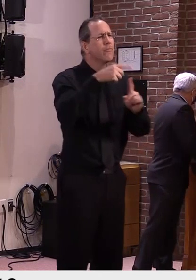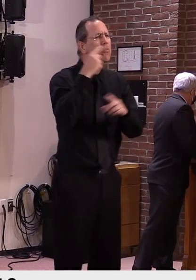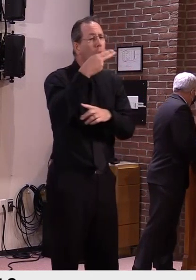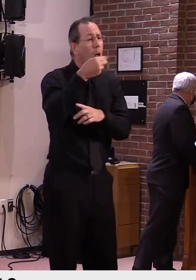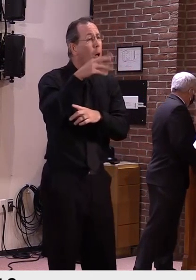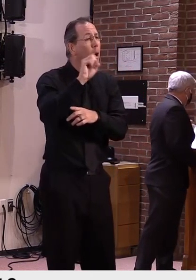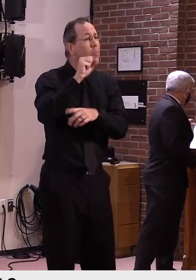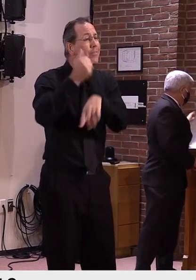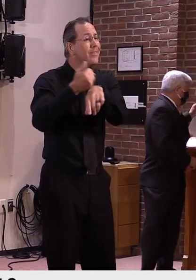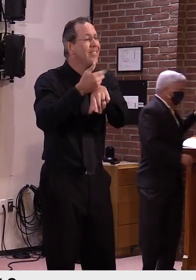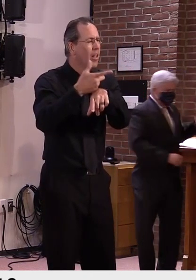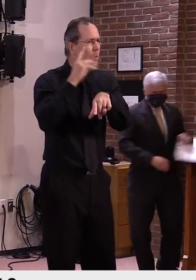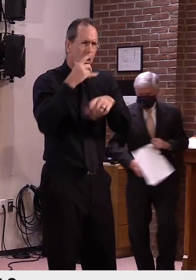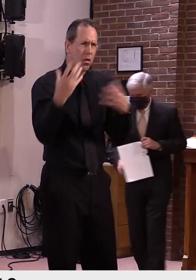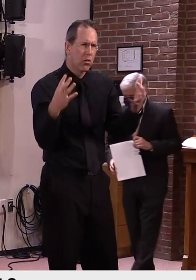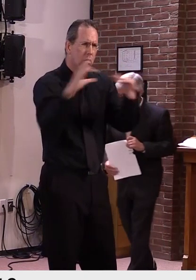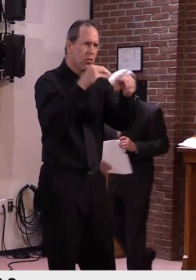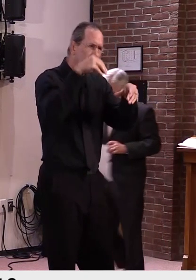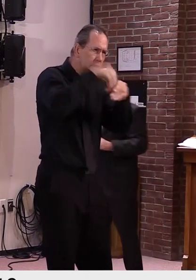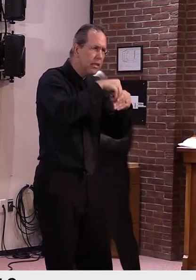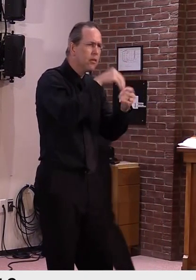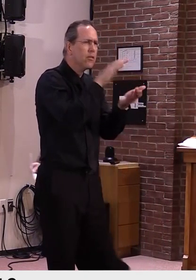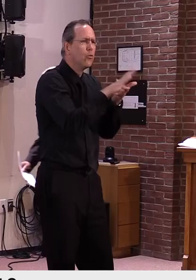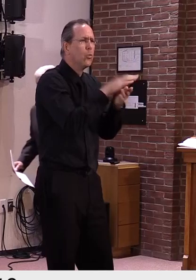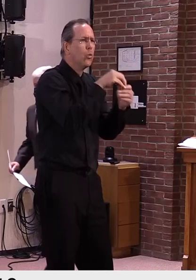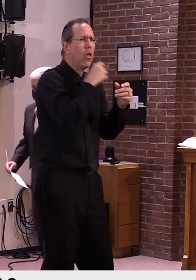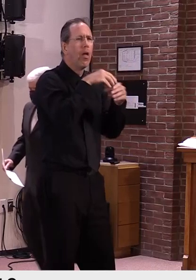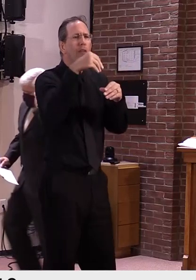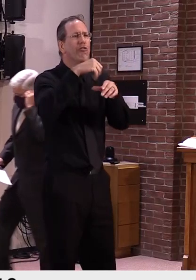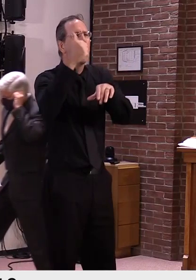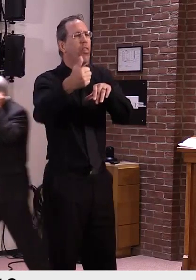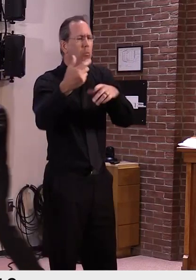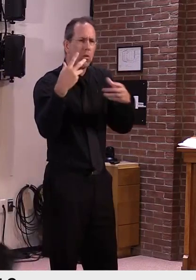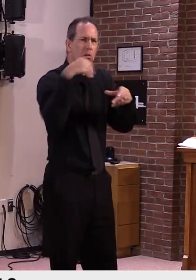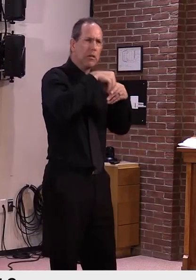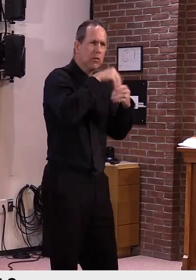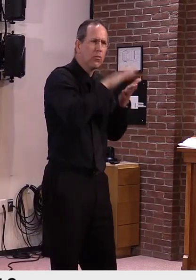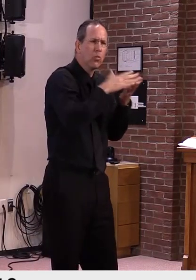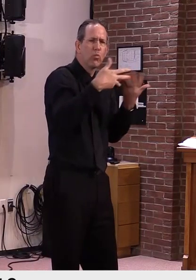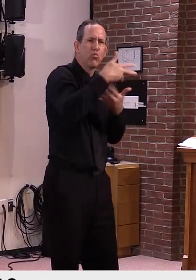do you have anything, or do you want to get back to Lisa?